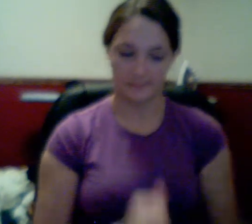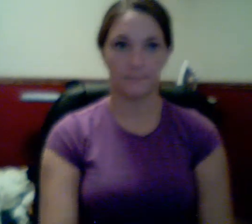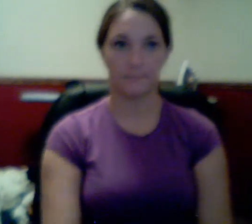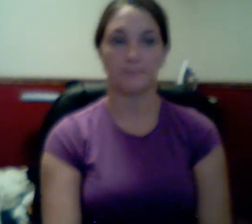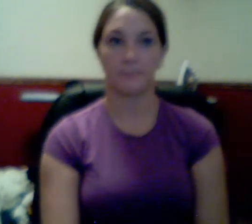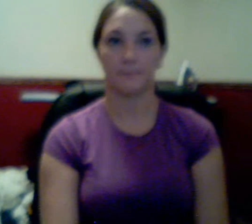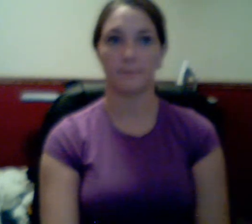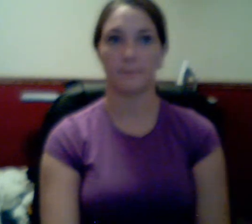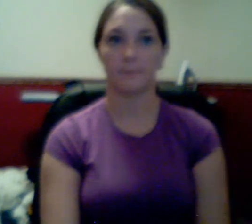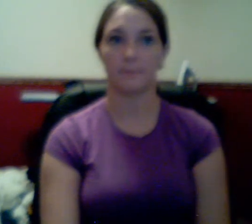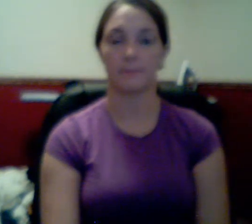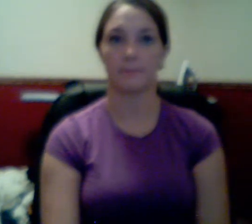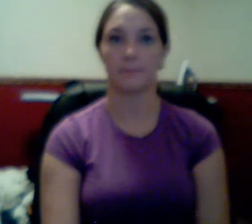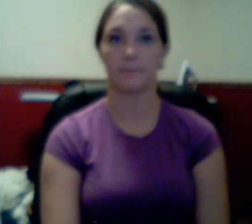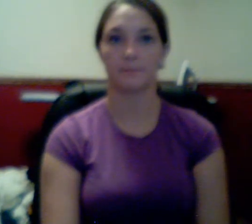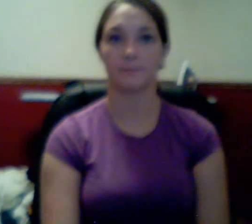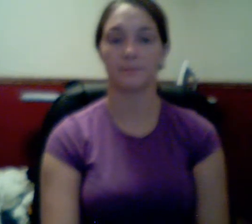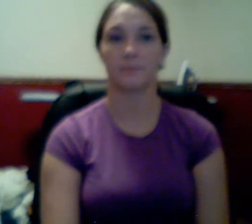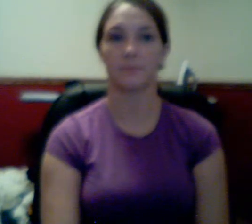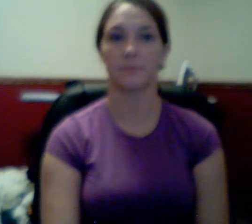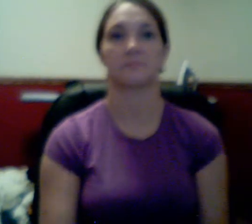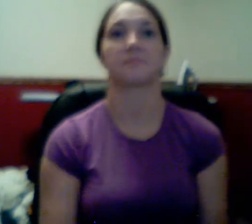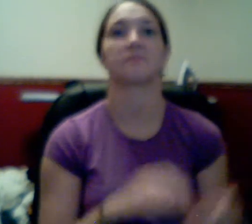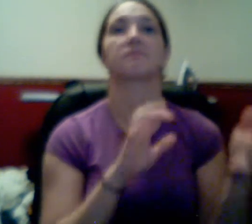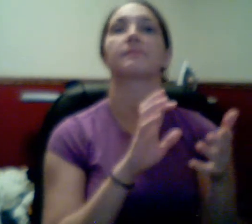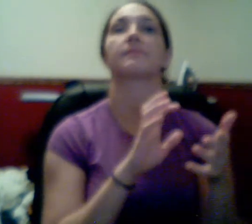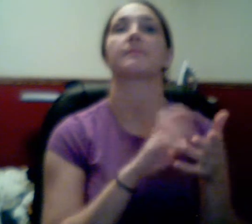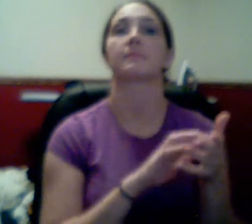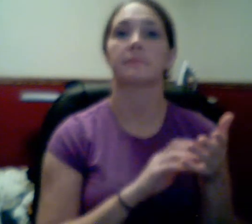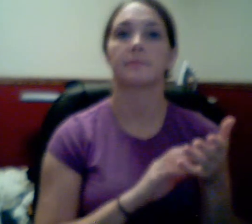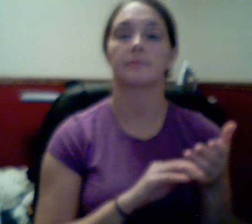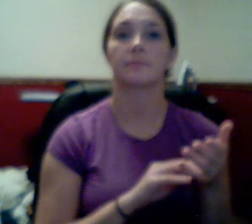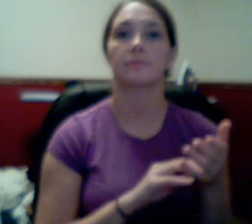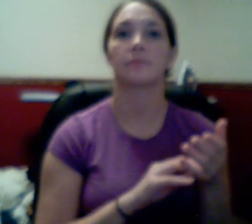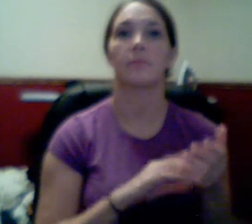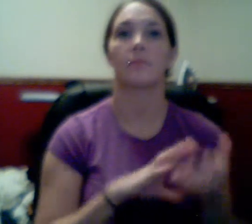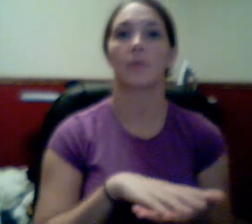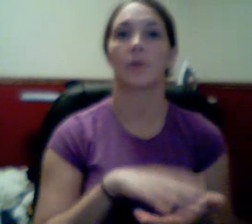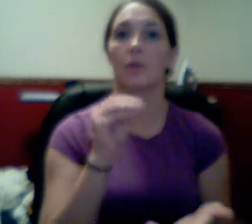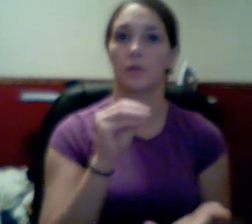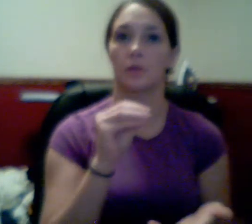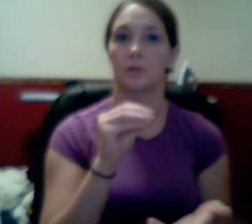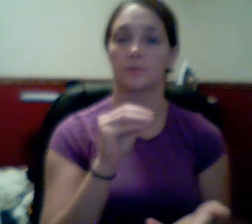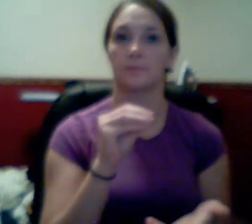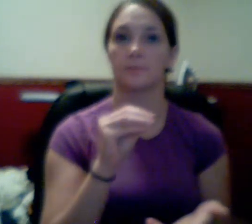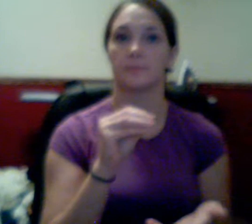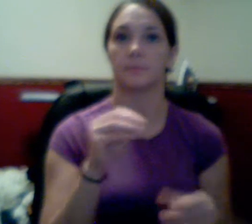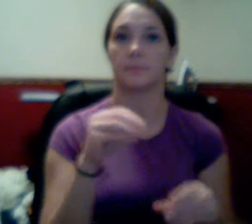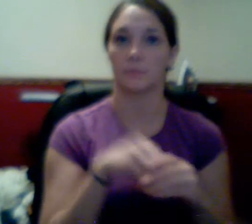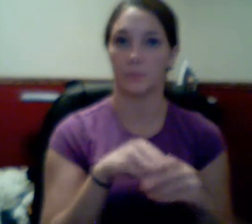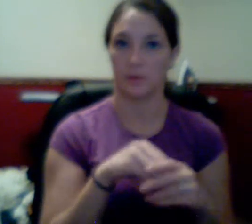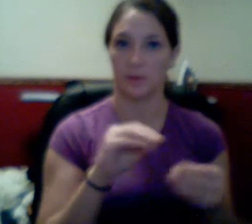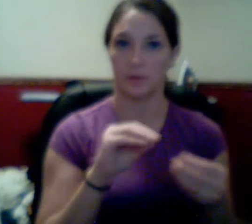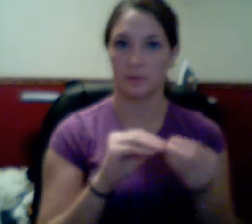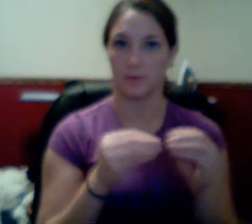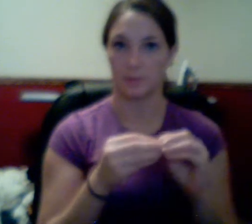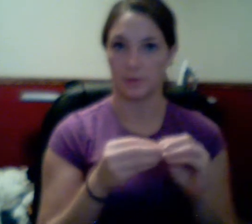Right. This time, let's break out calculus and learn a little bit about how to input our different types of numbers in